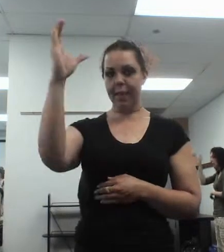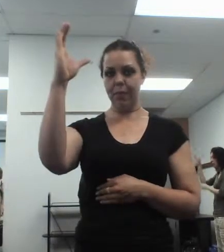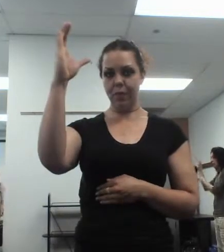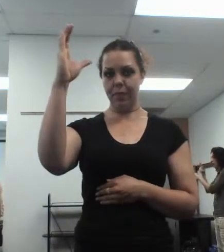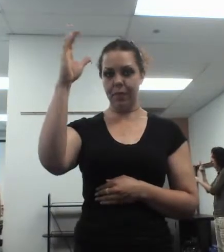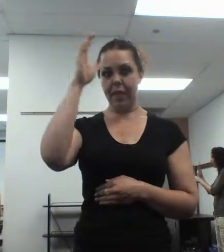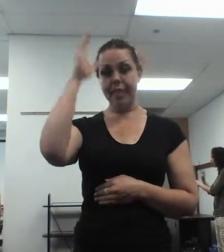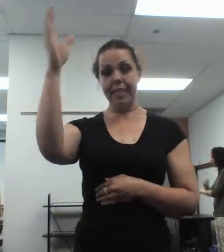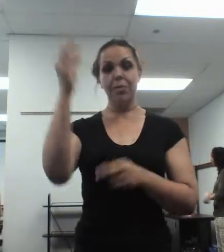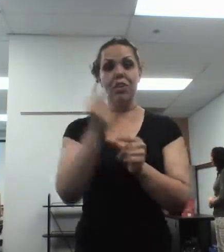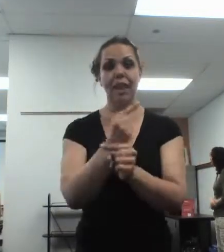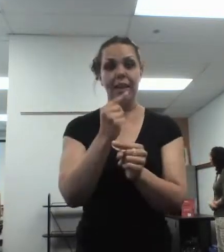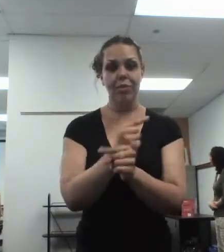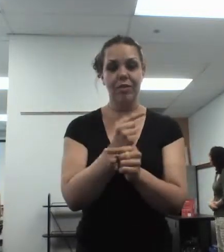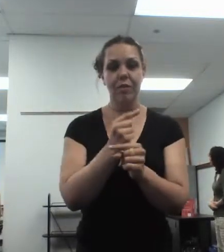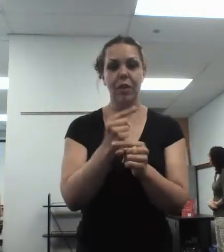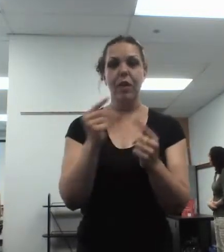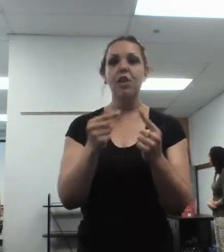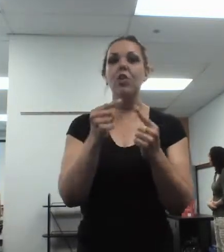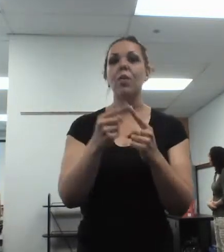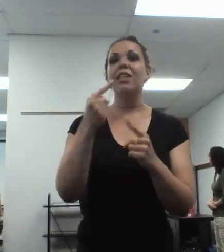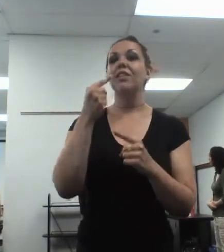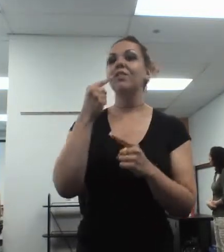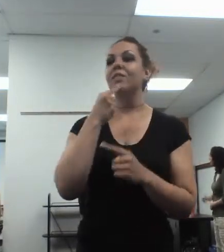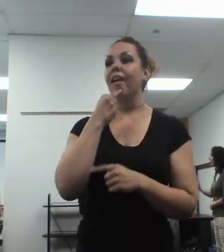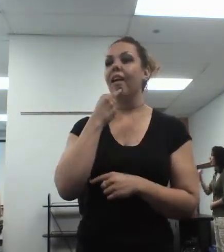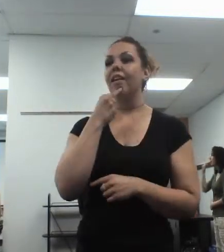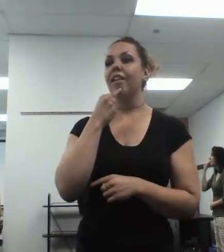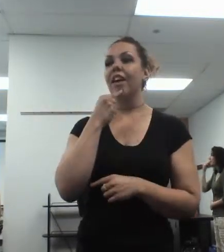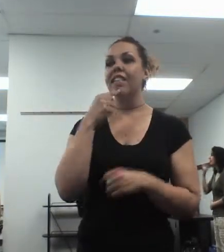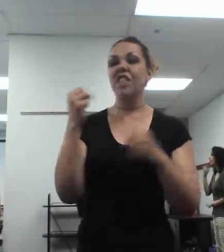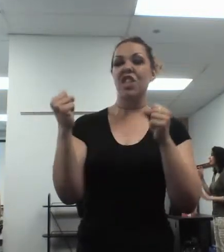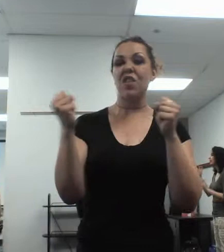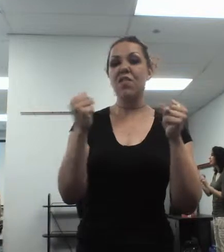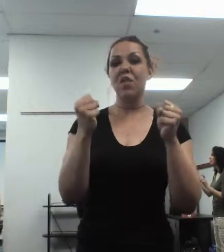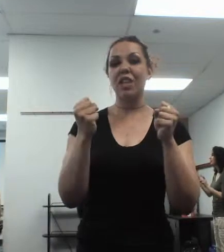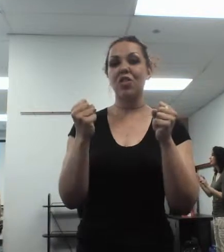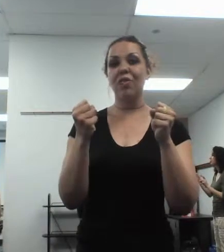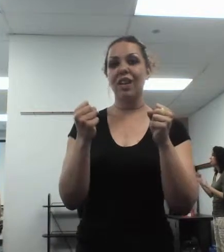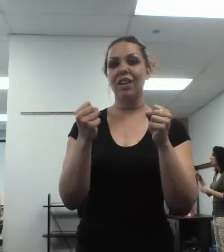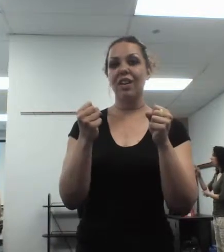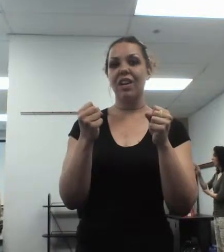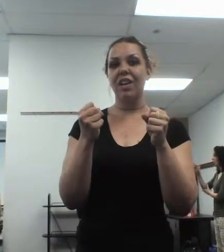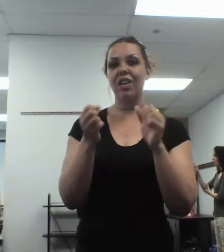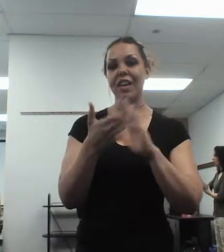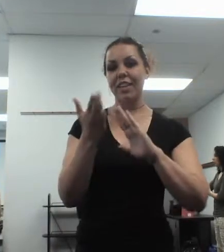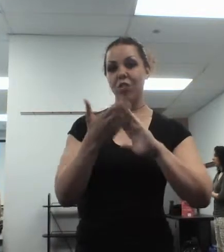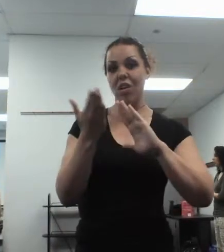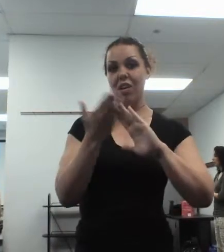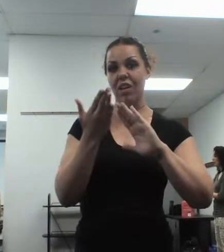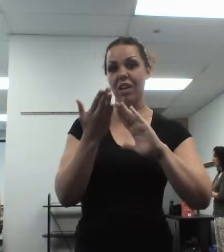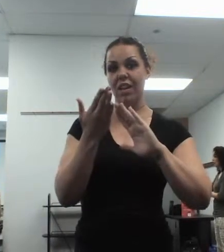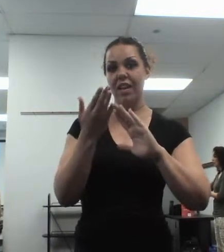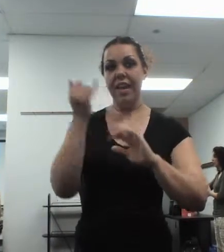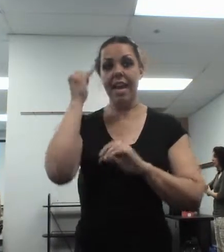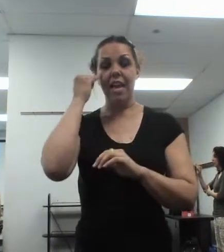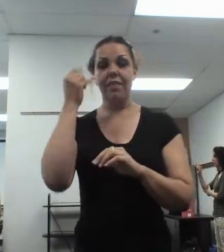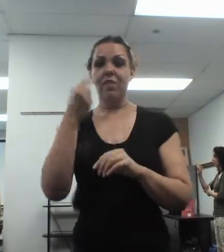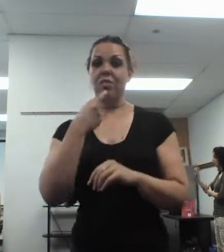they say the refrigerator is running, you're not signing running. That would not be grammatically correct because it's the wrong meaning and it throws